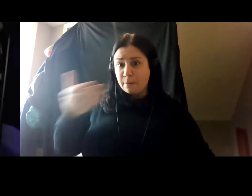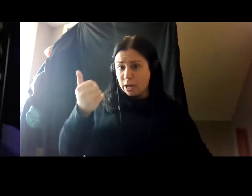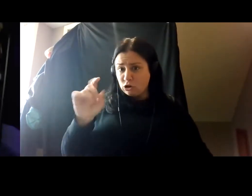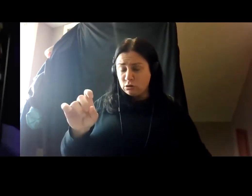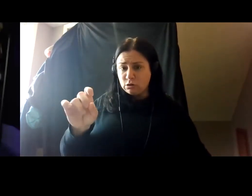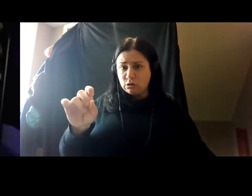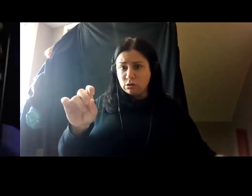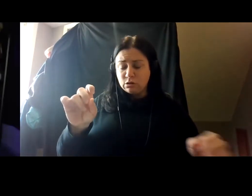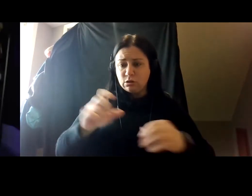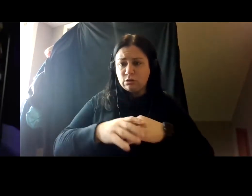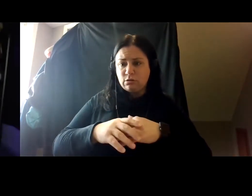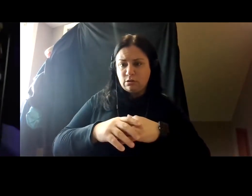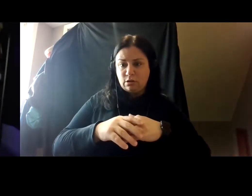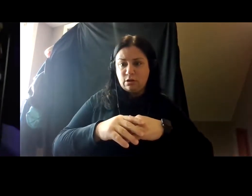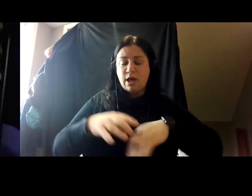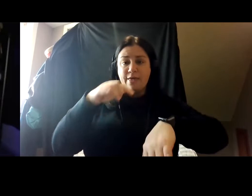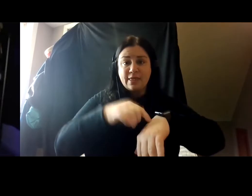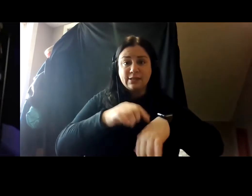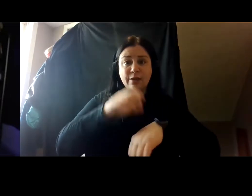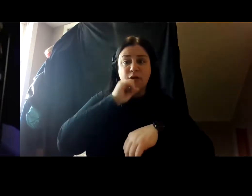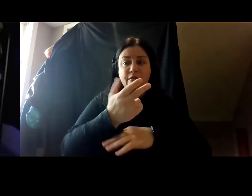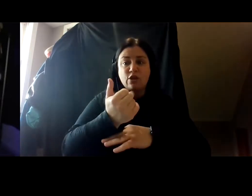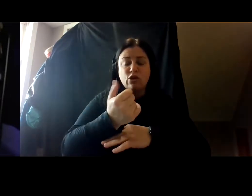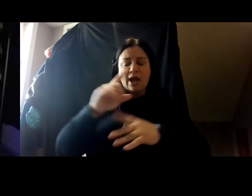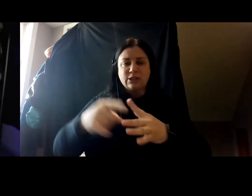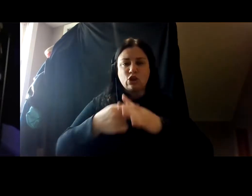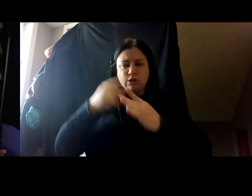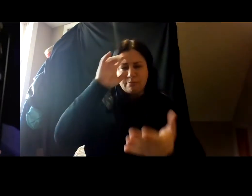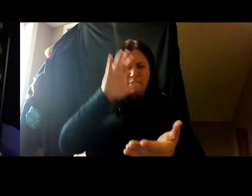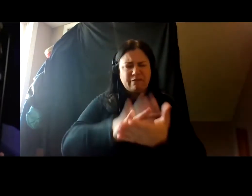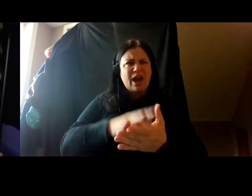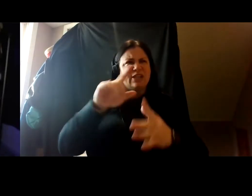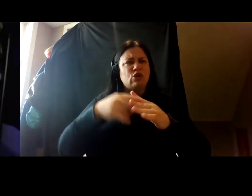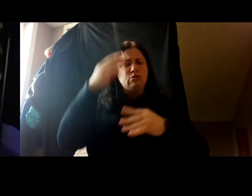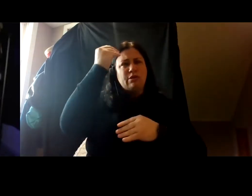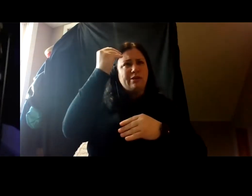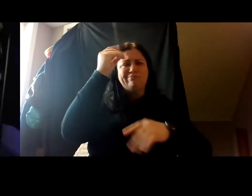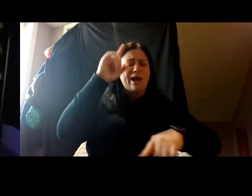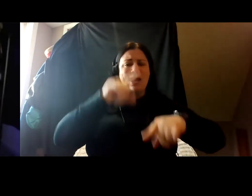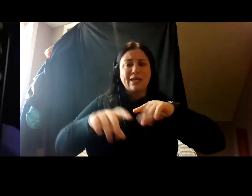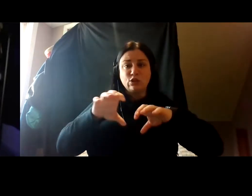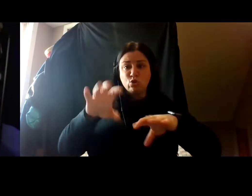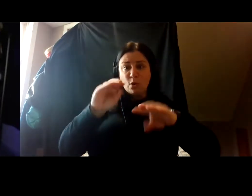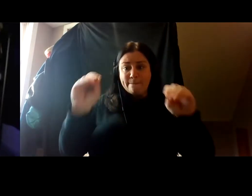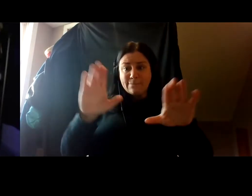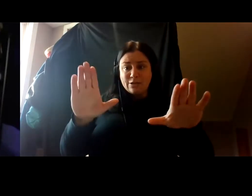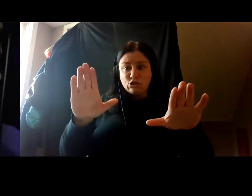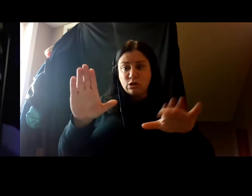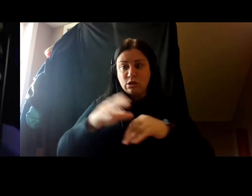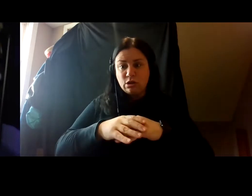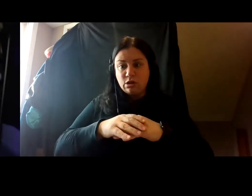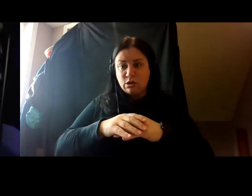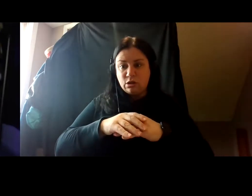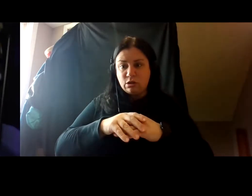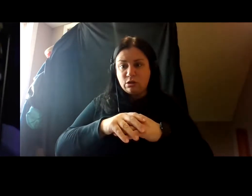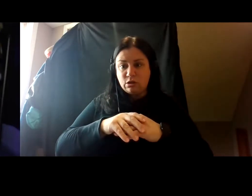to, but at the time when I was 13, I started to believe them. So I started to think, I can't do magic. That's not a career. And then going into